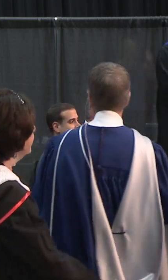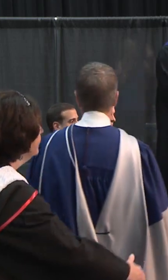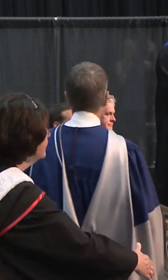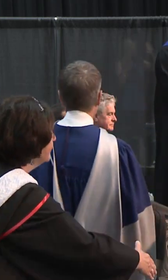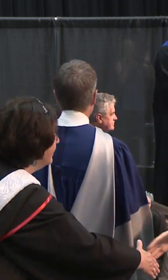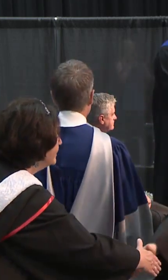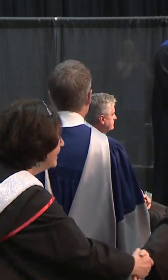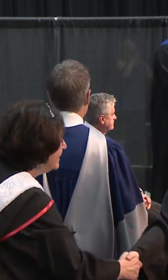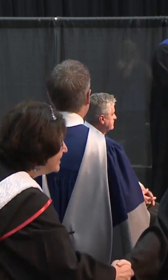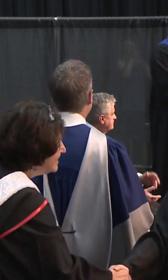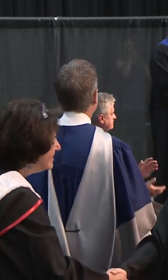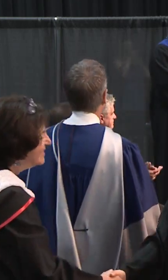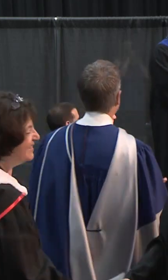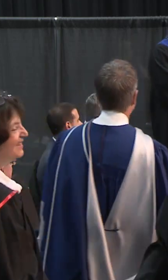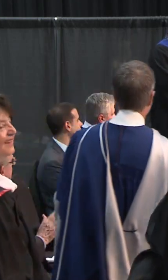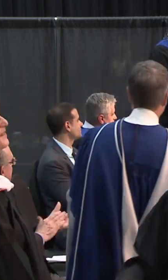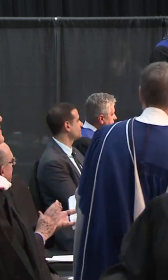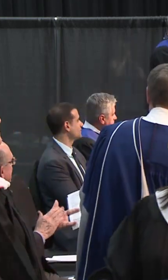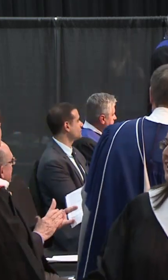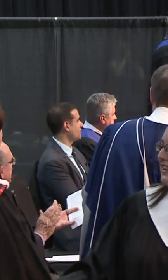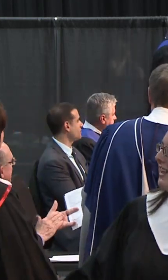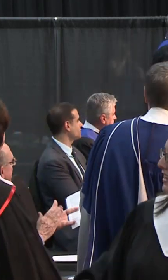Marsha Goodwin.